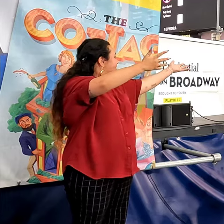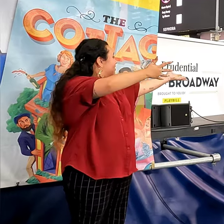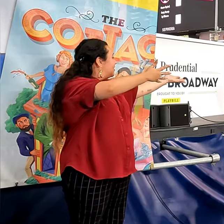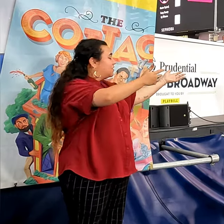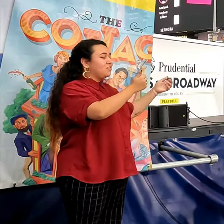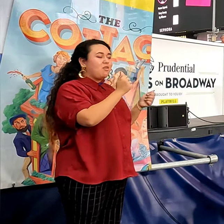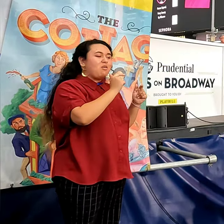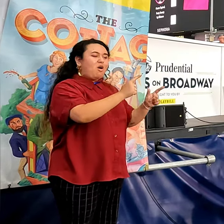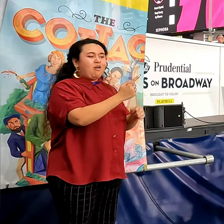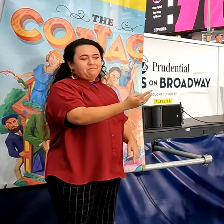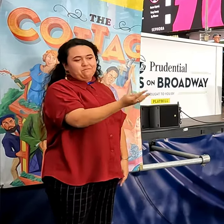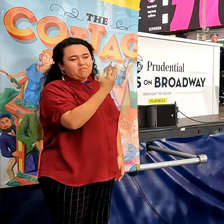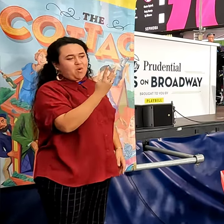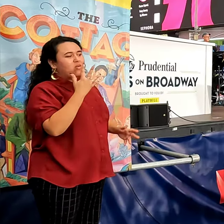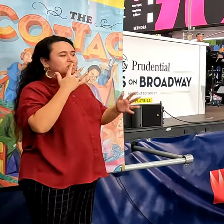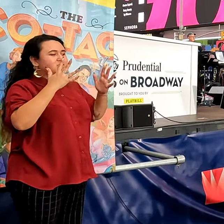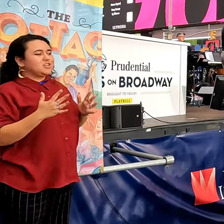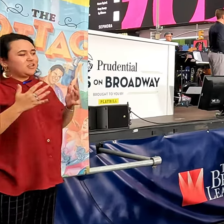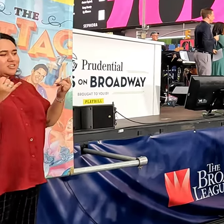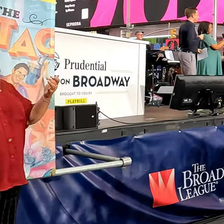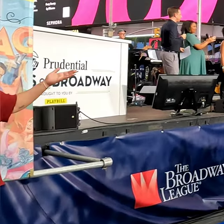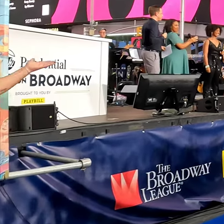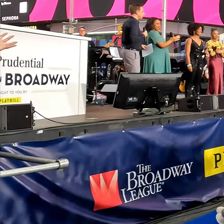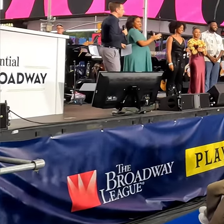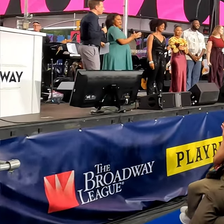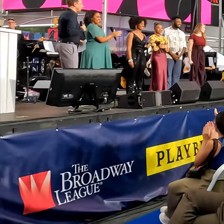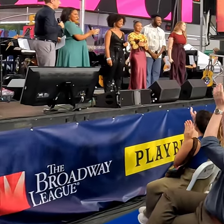to all of our singers today.